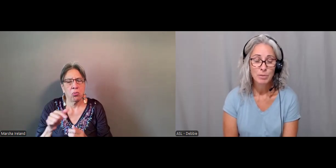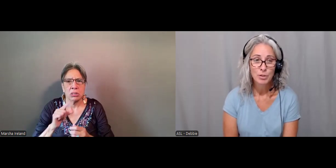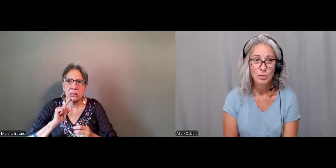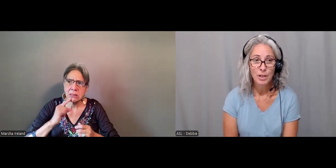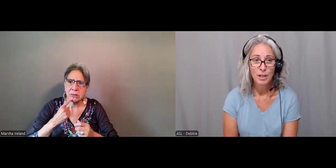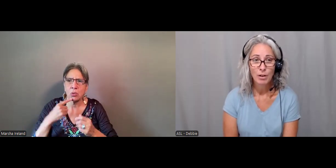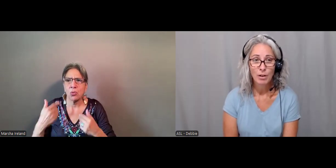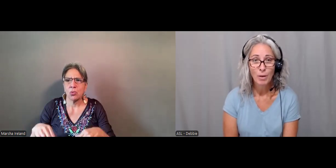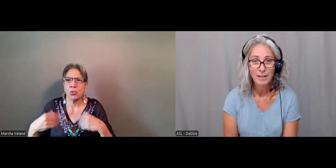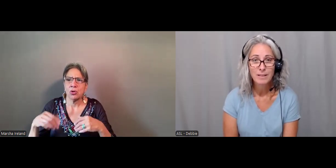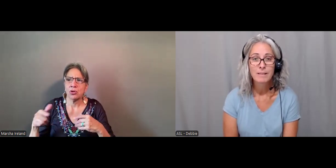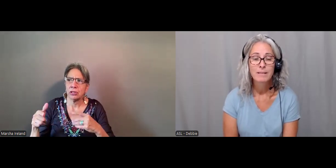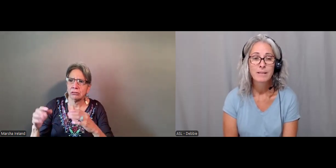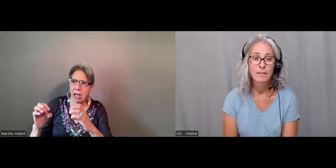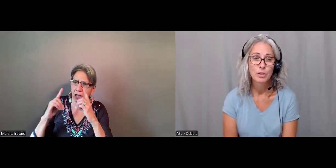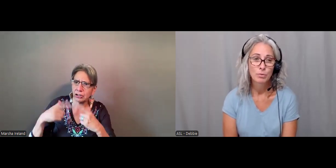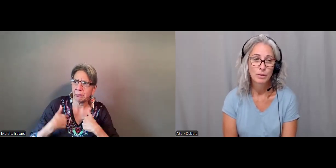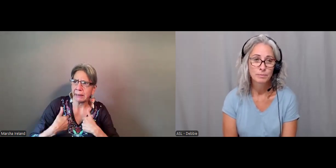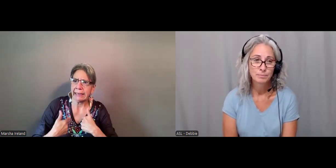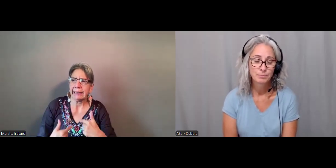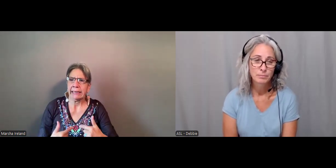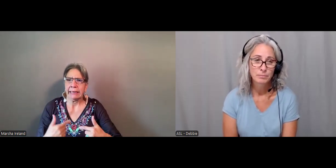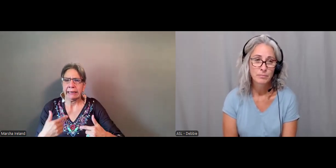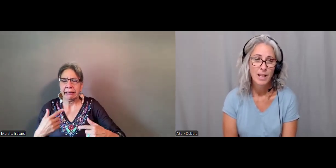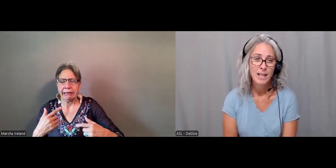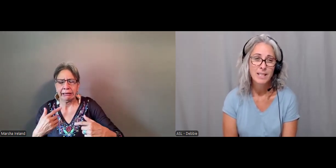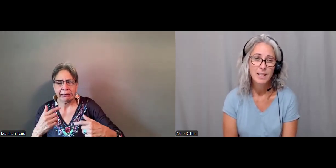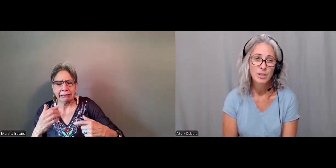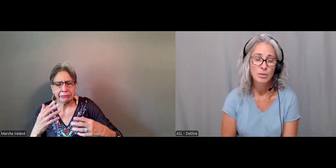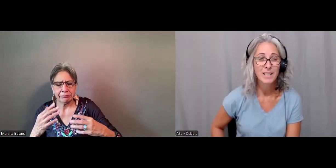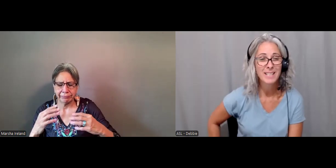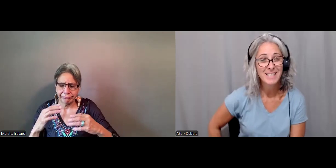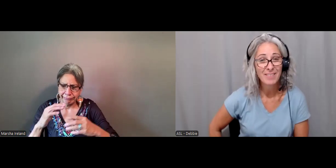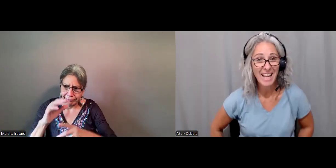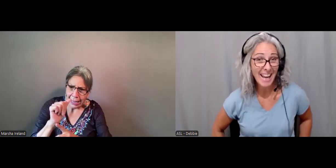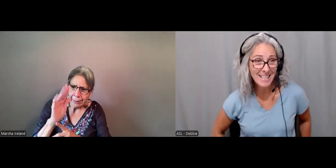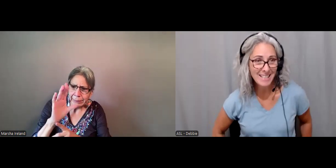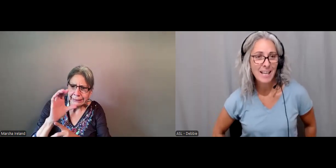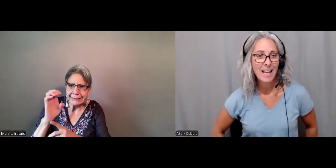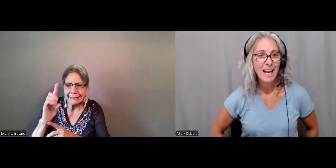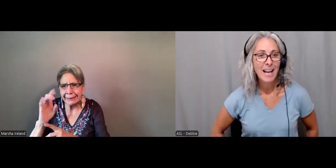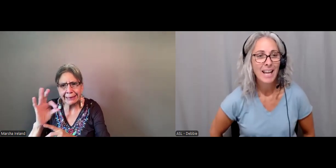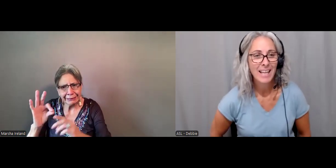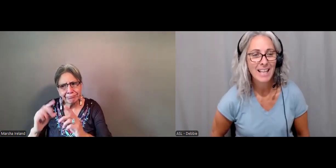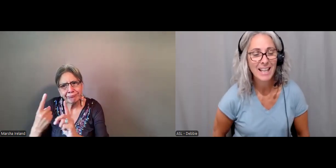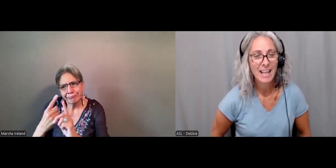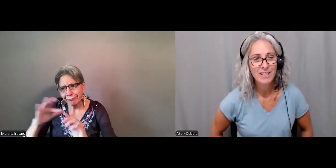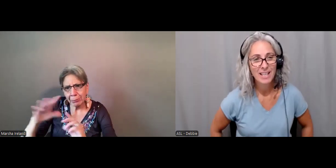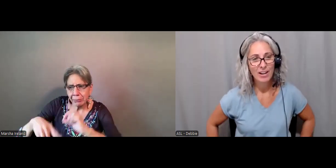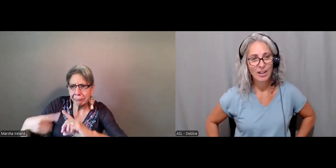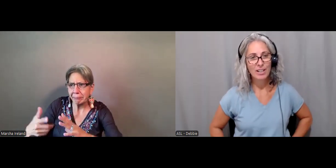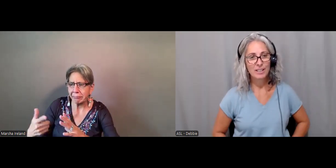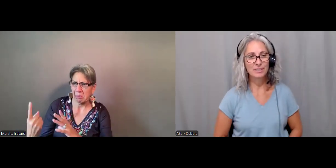attending a majority all white deaf school. I stayed at school till 1978. I